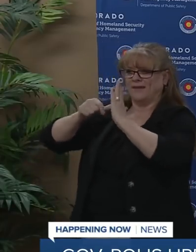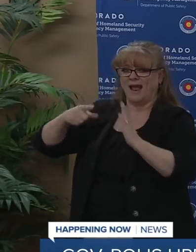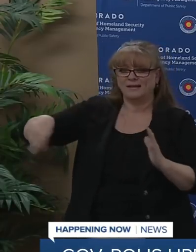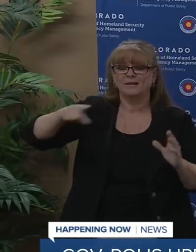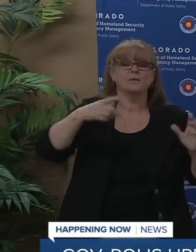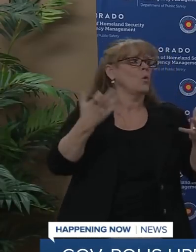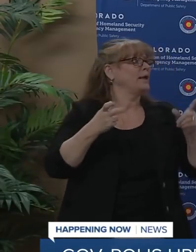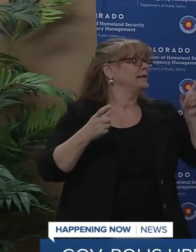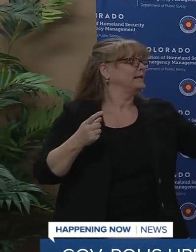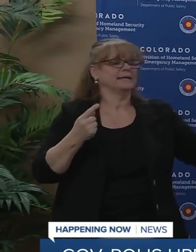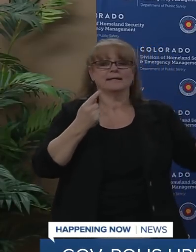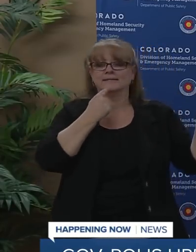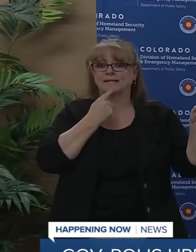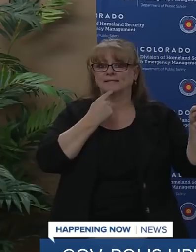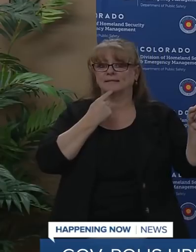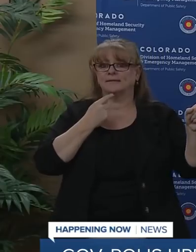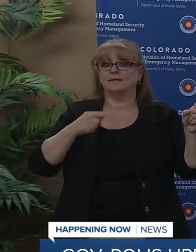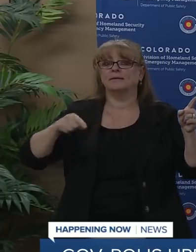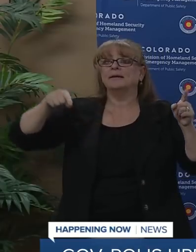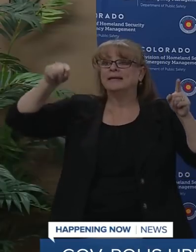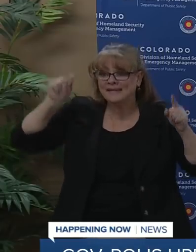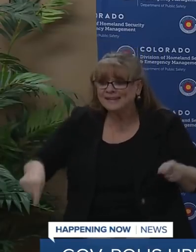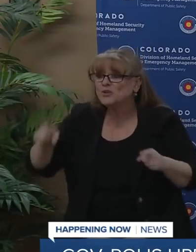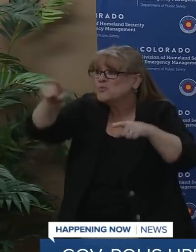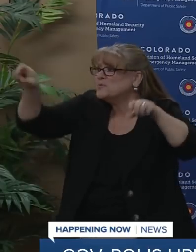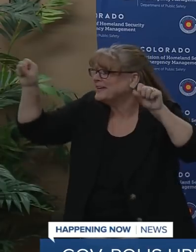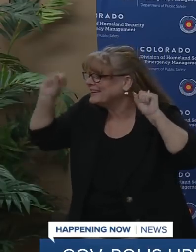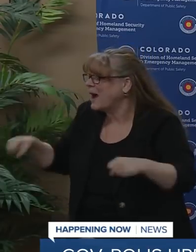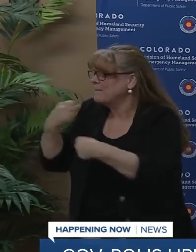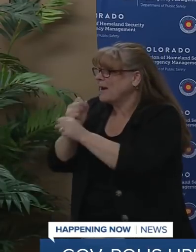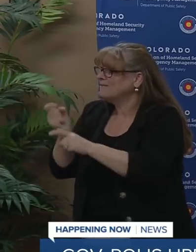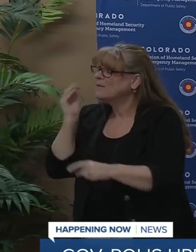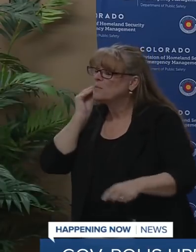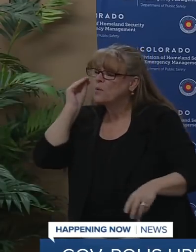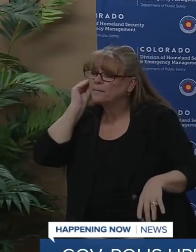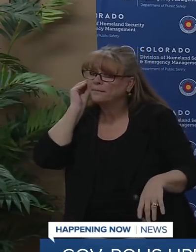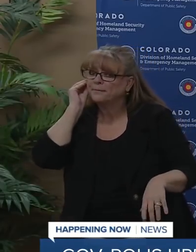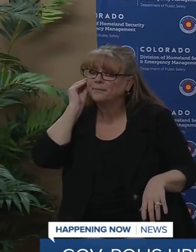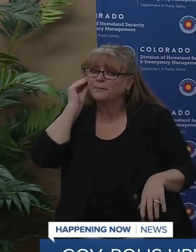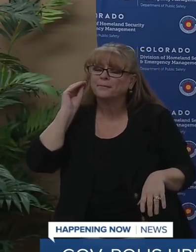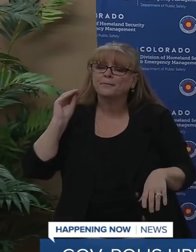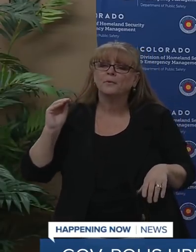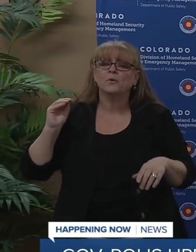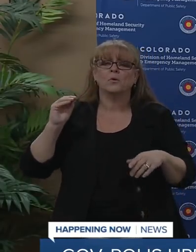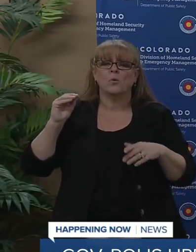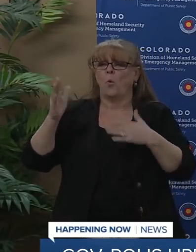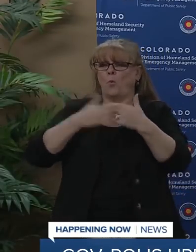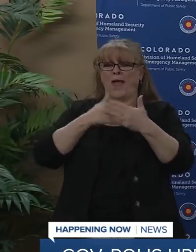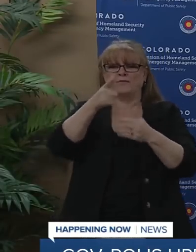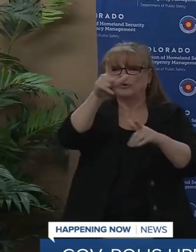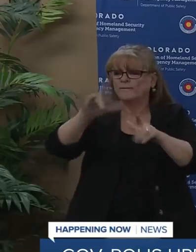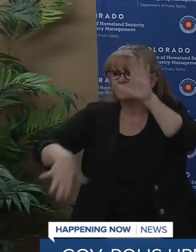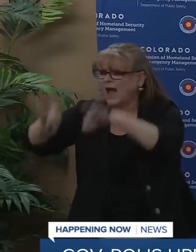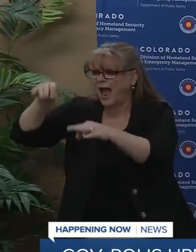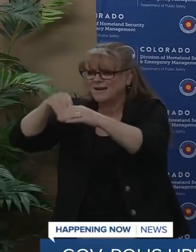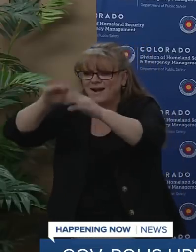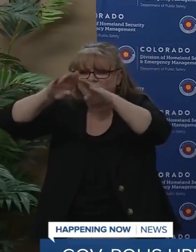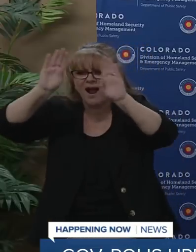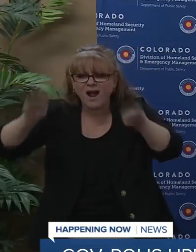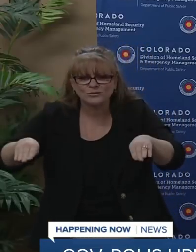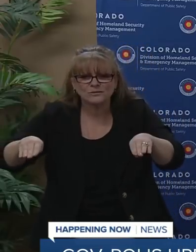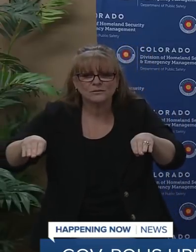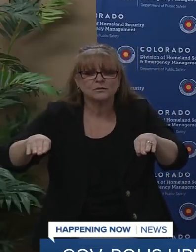to participate in this. You can use whatever you have at home. You also don't need sewing skills, just a pair of scissors, and you can make your